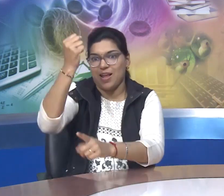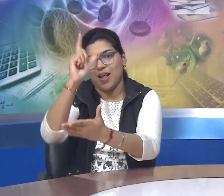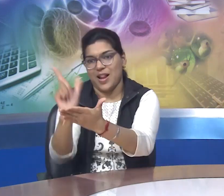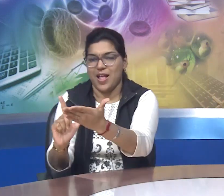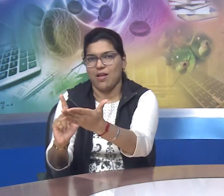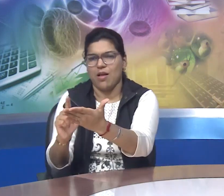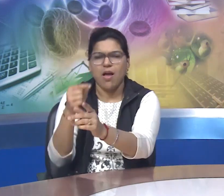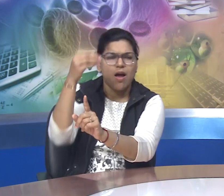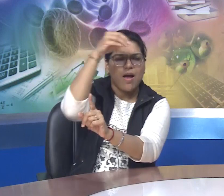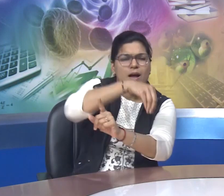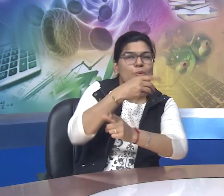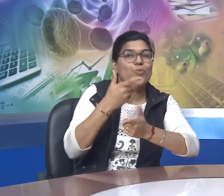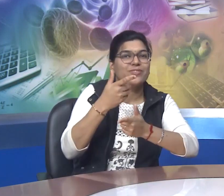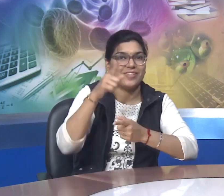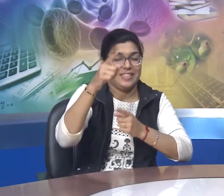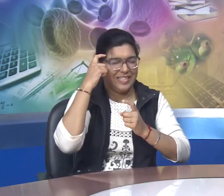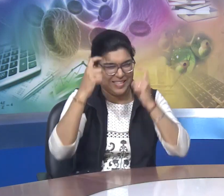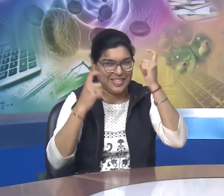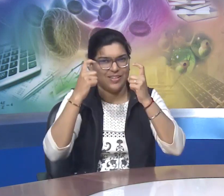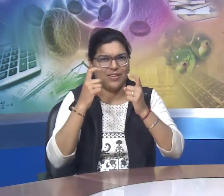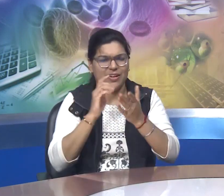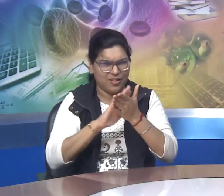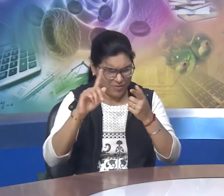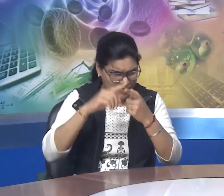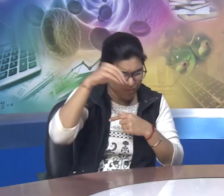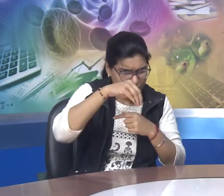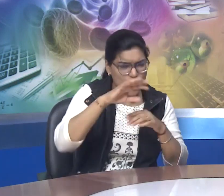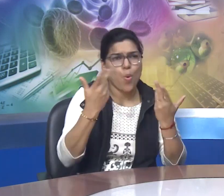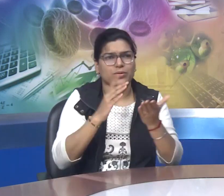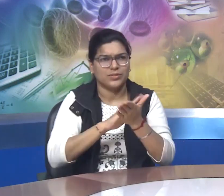sentence by looking at passive voice carefully.